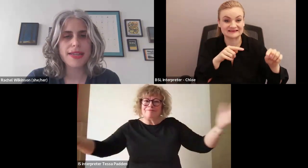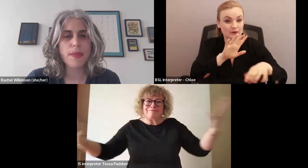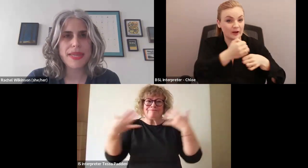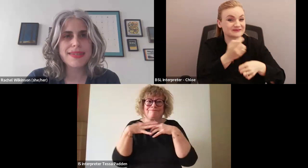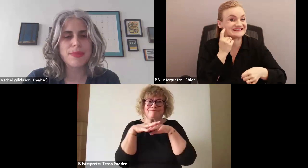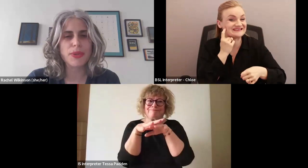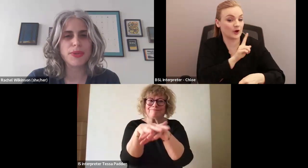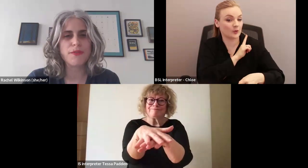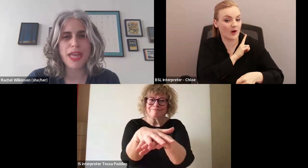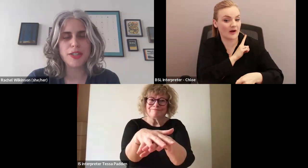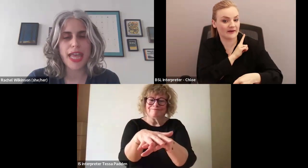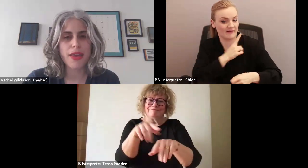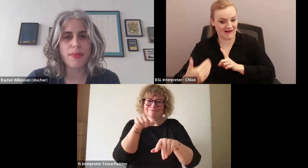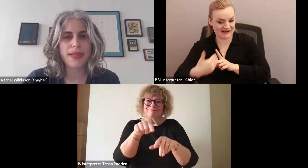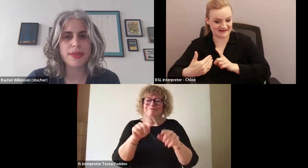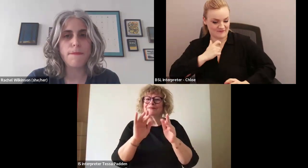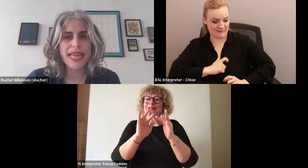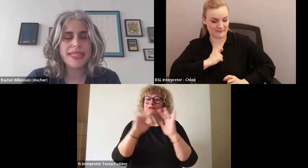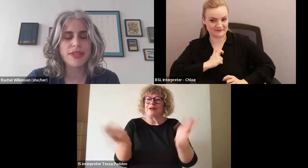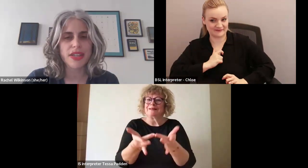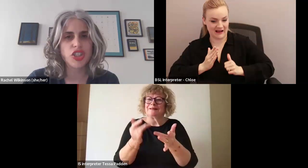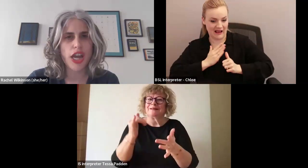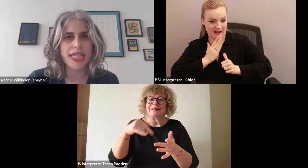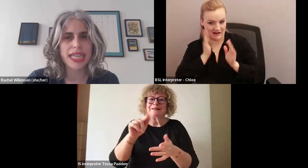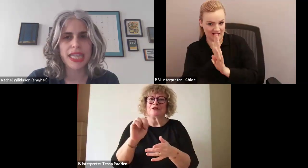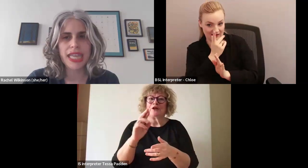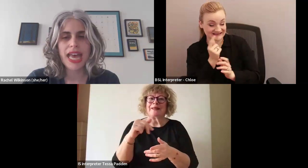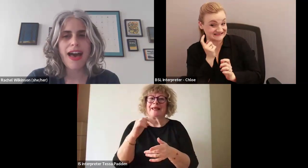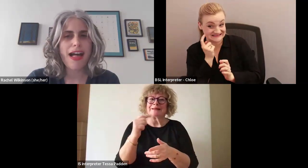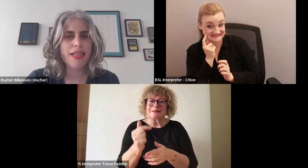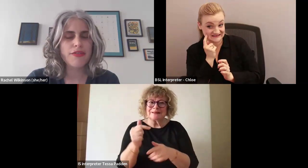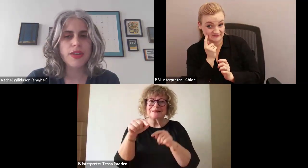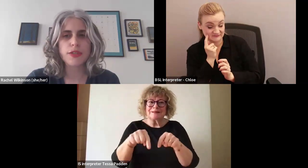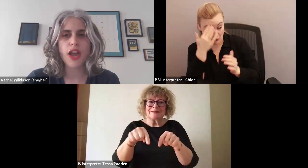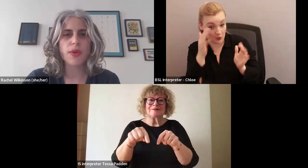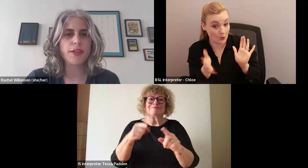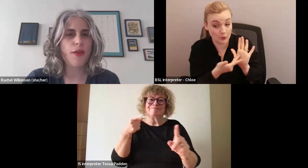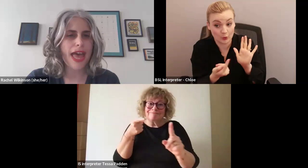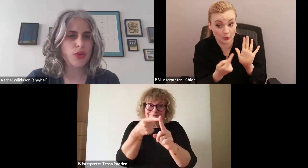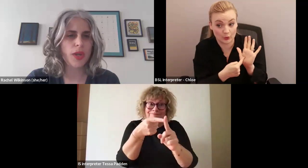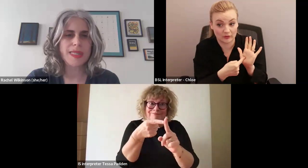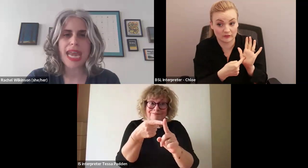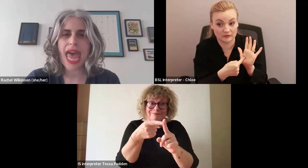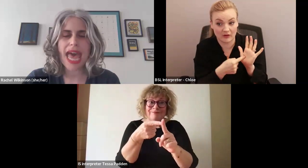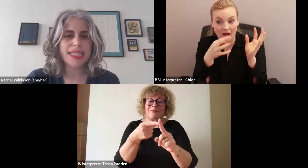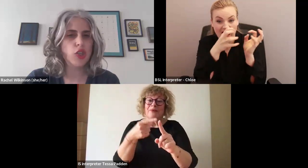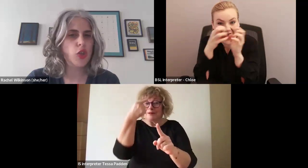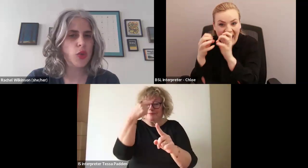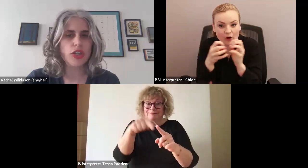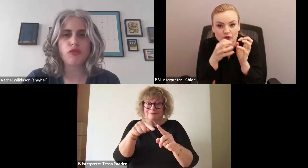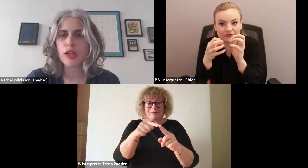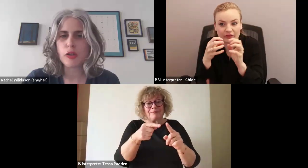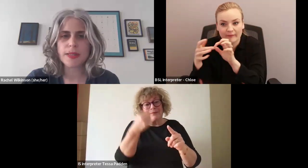In fact, the business models of major tech companies are based on such targeting. Algorithms follow us around, we are sent